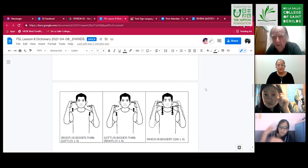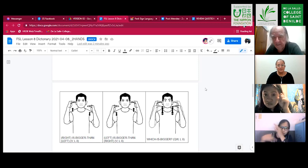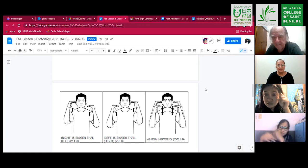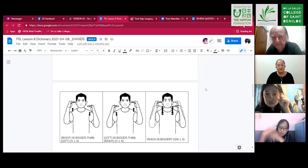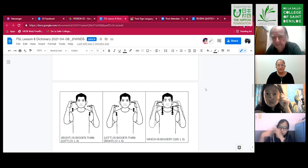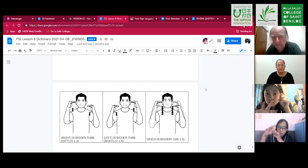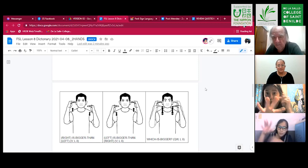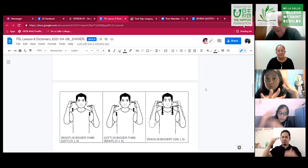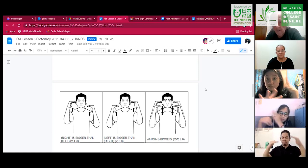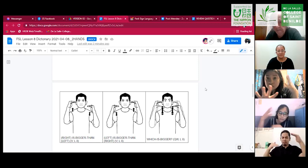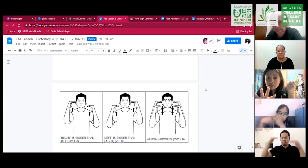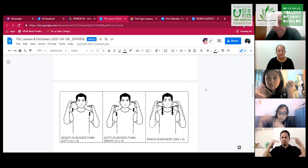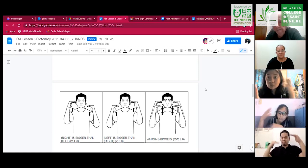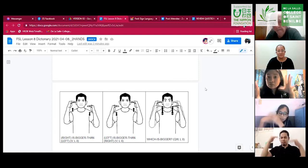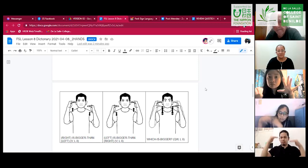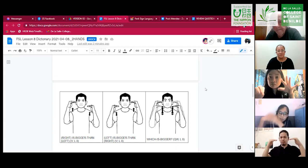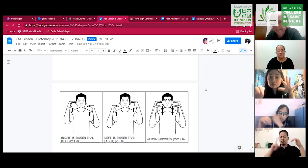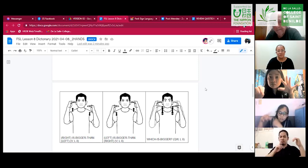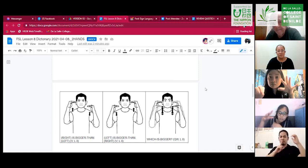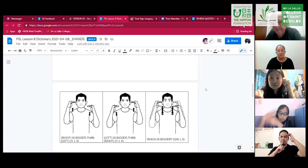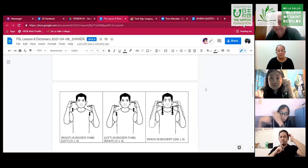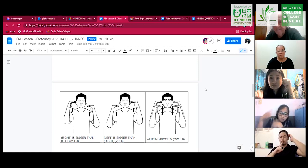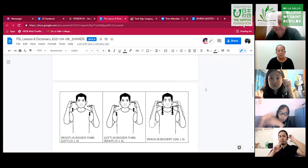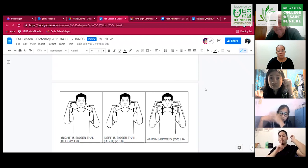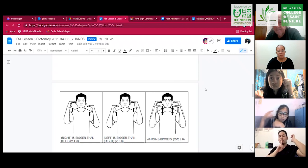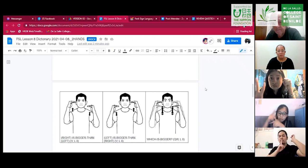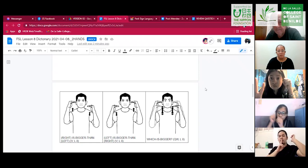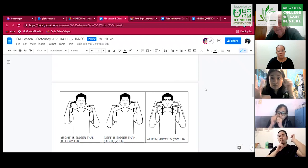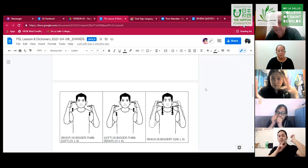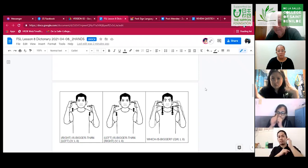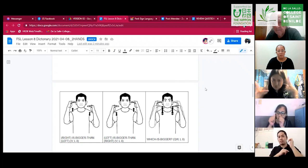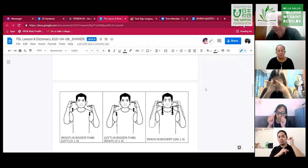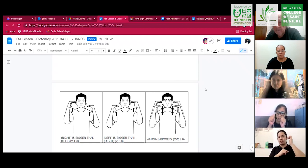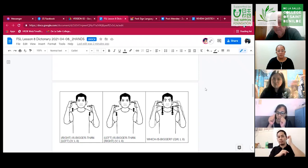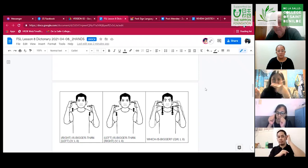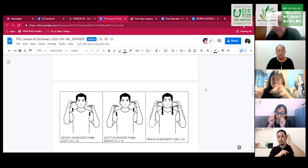Meng, I'm not the one who. Okay, wait a moment.